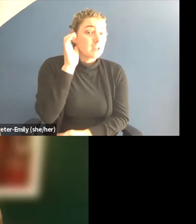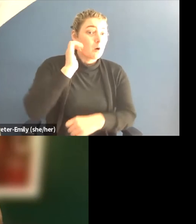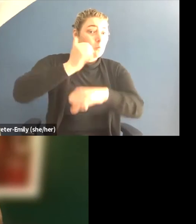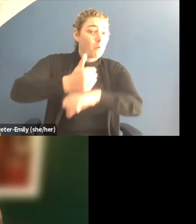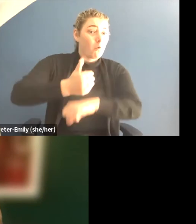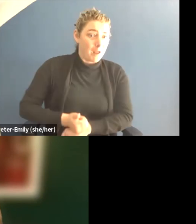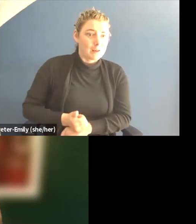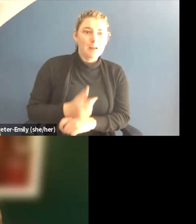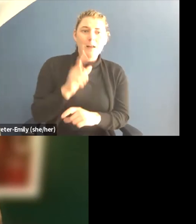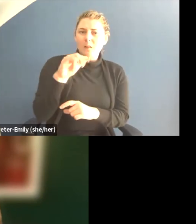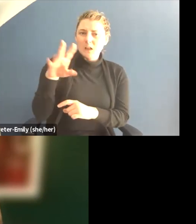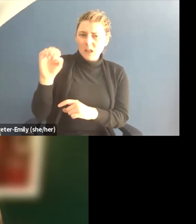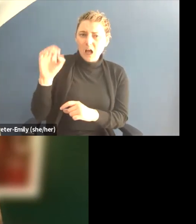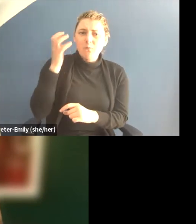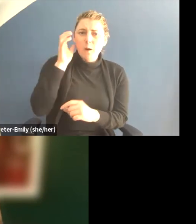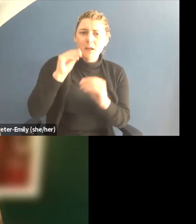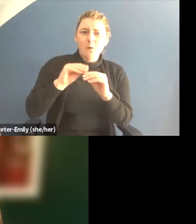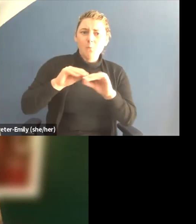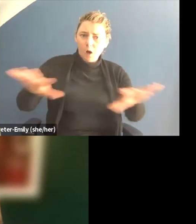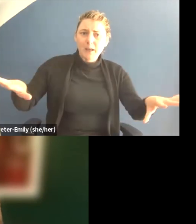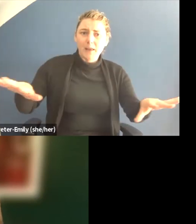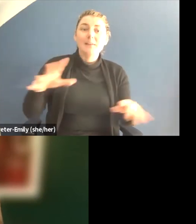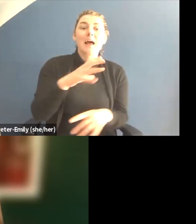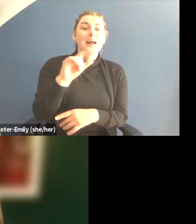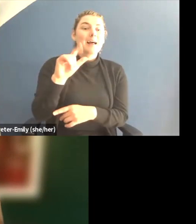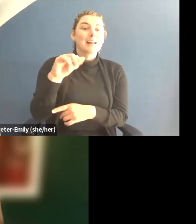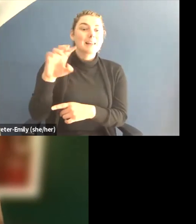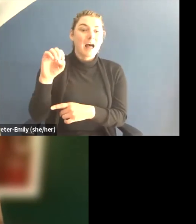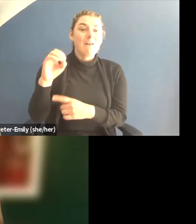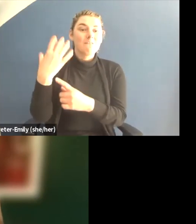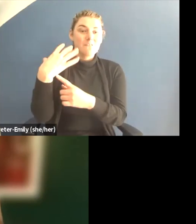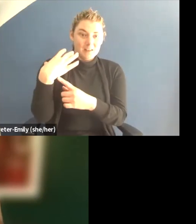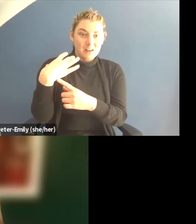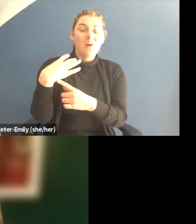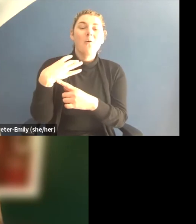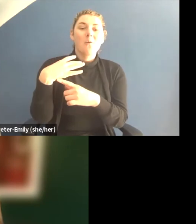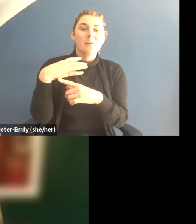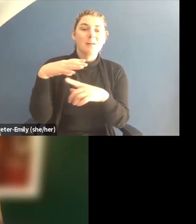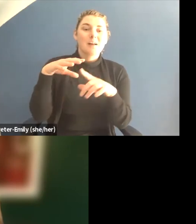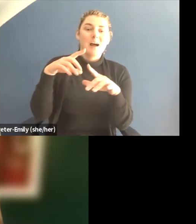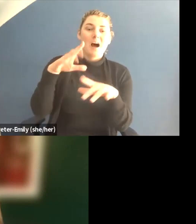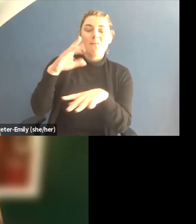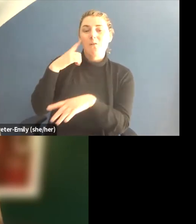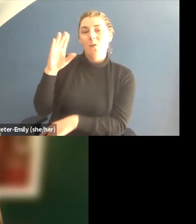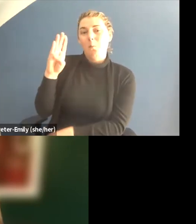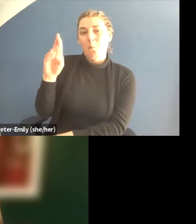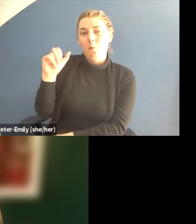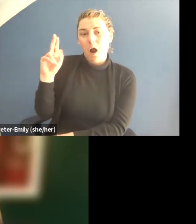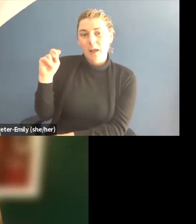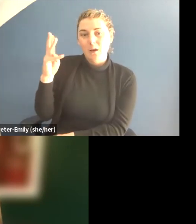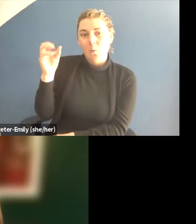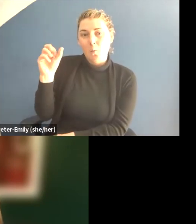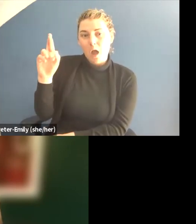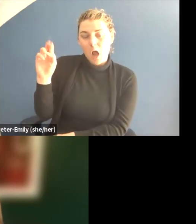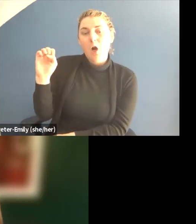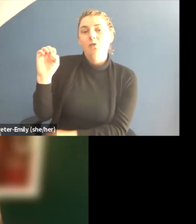There was a live radio broadcast and a live video webcast of the Brian Lehrer Show on February 11th,